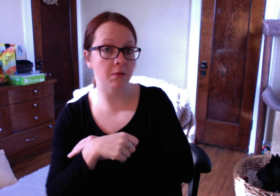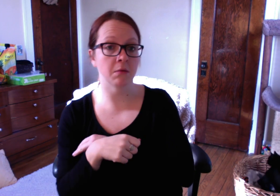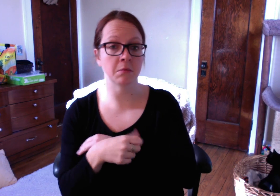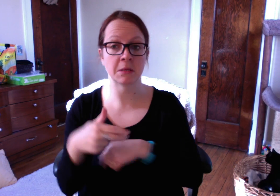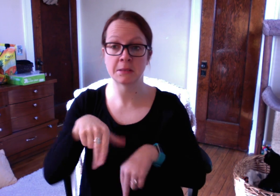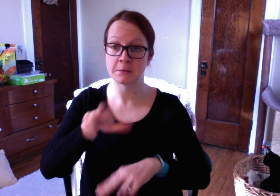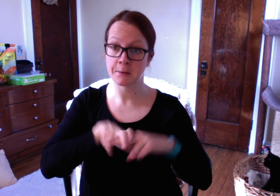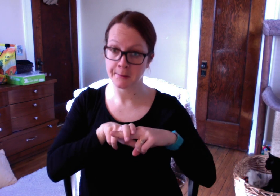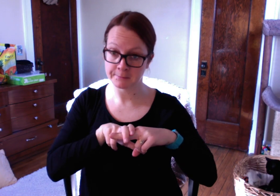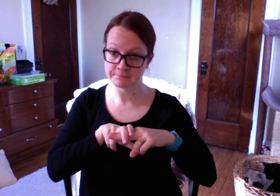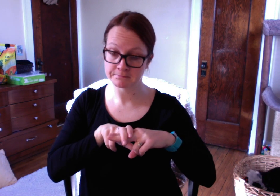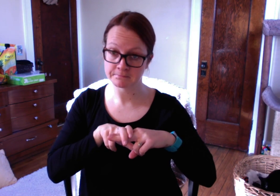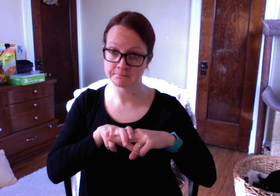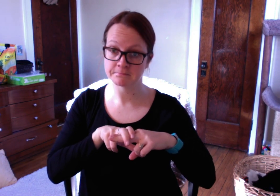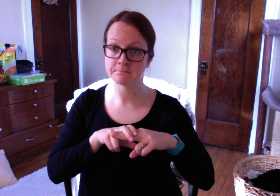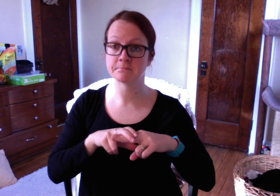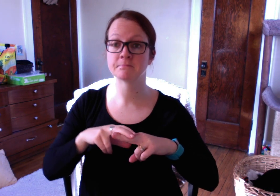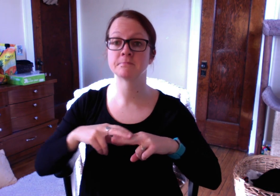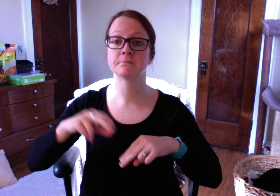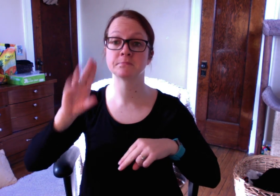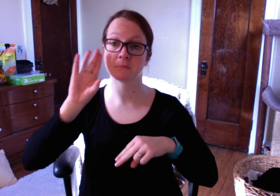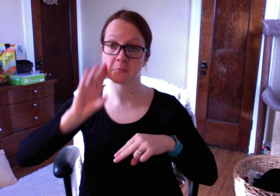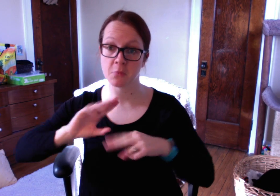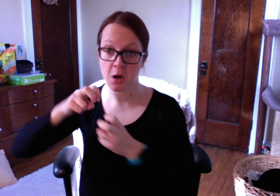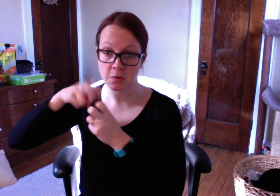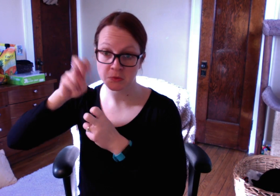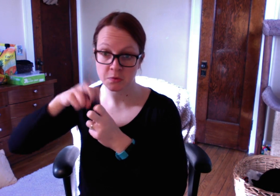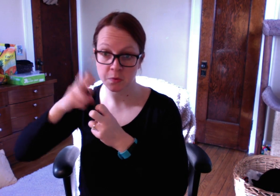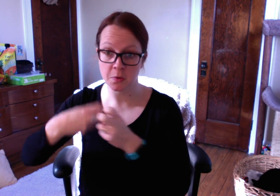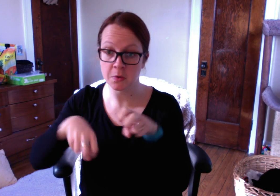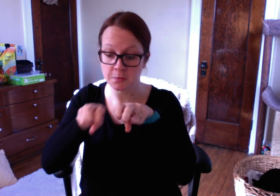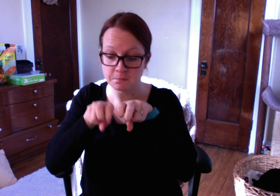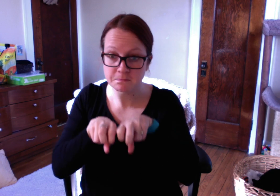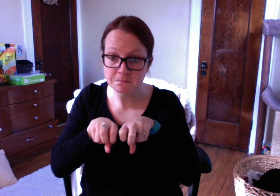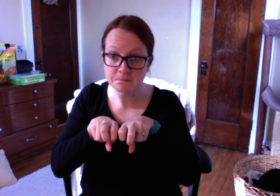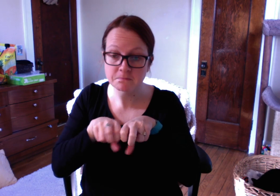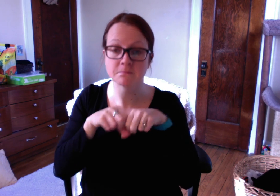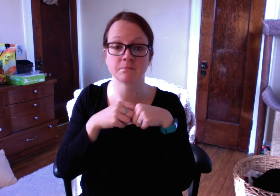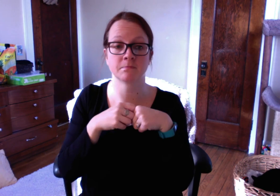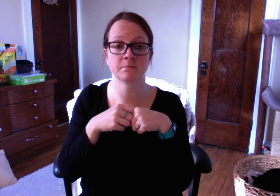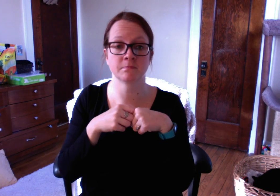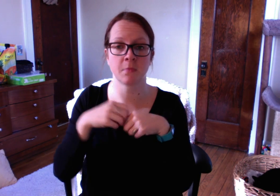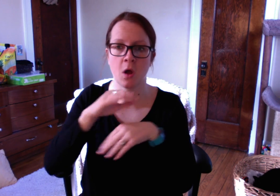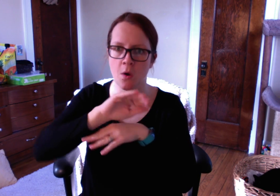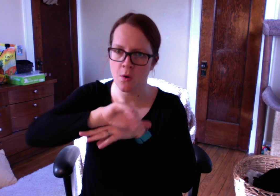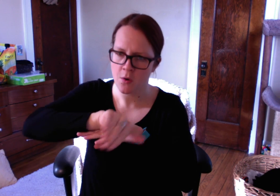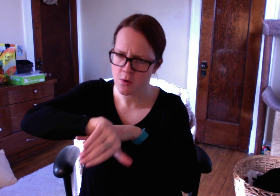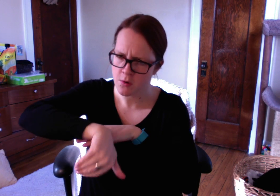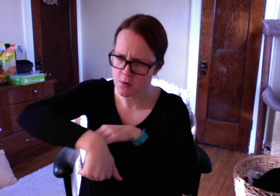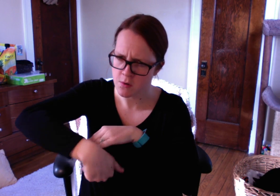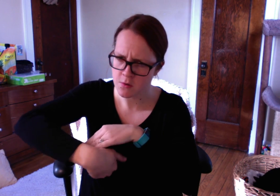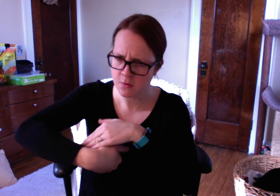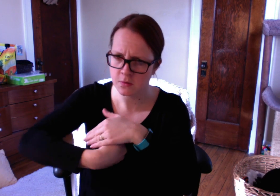down. Little Brown Squirrel sat down beside him. All that night they did not